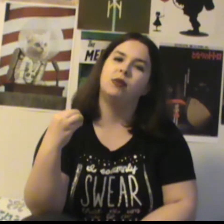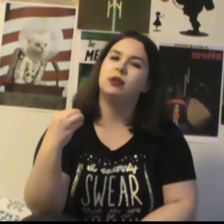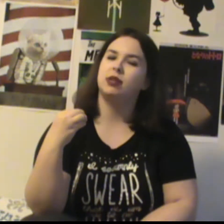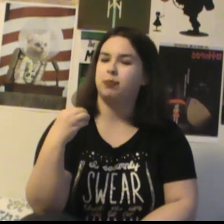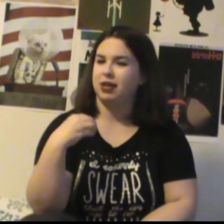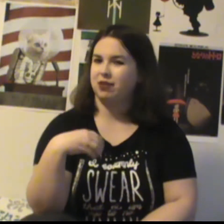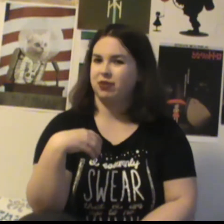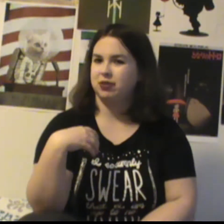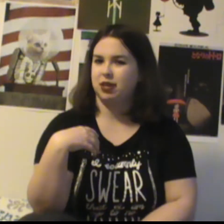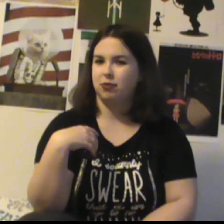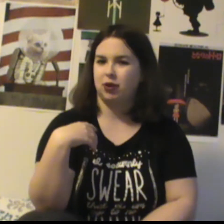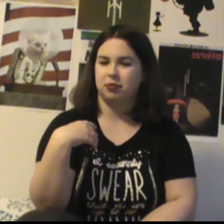was a bit confusing where